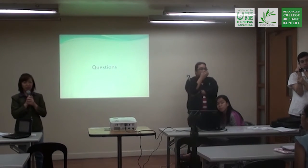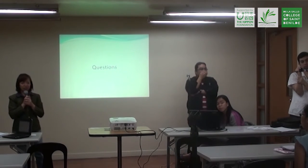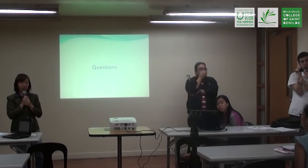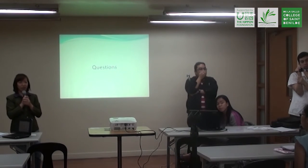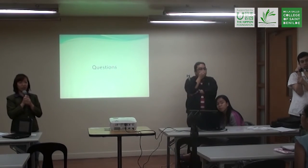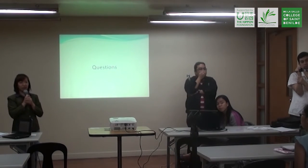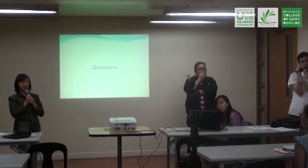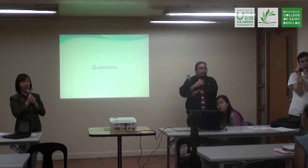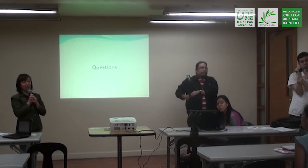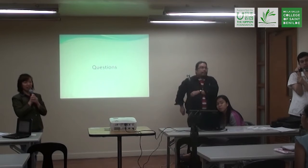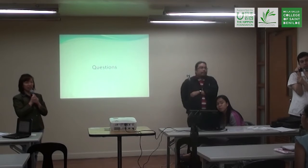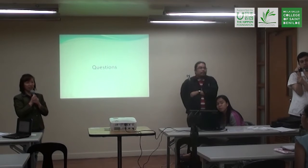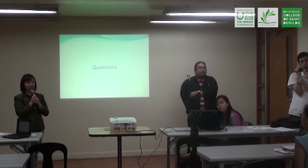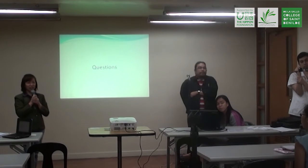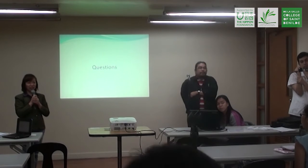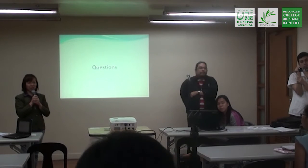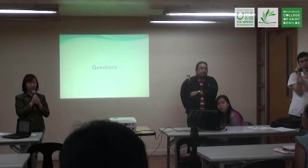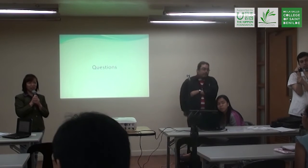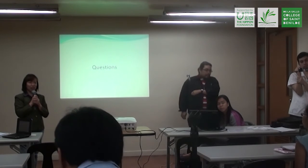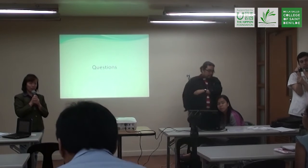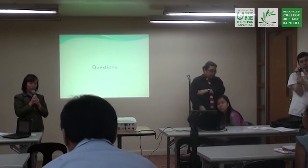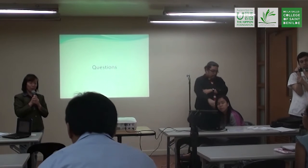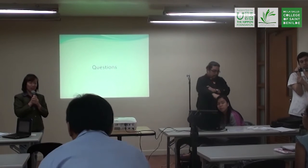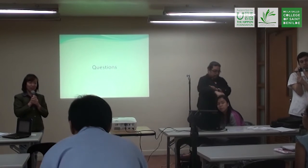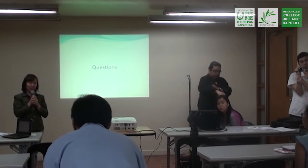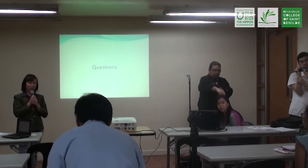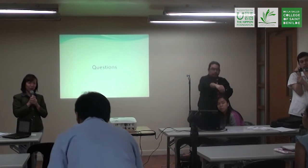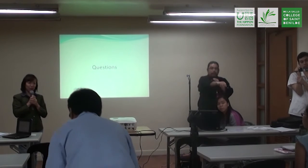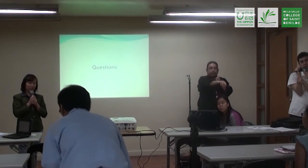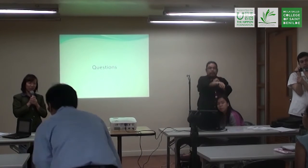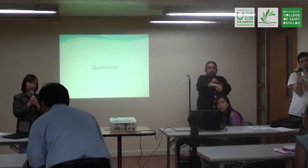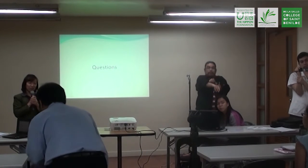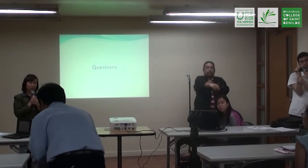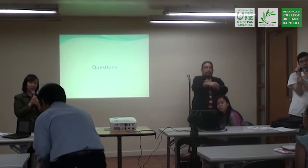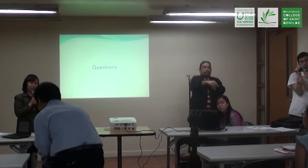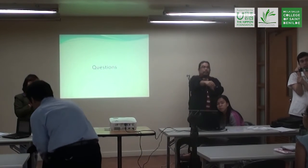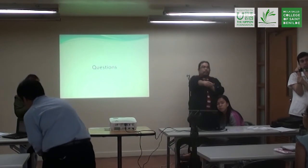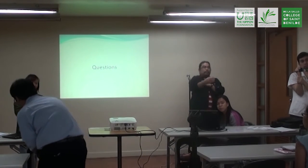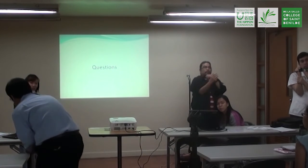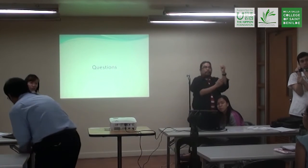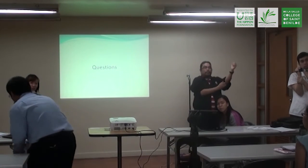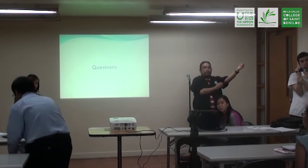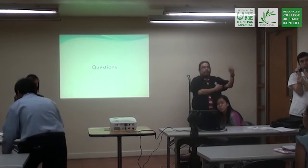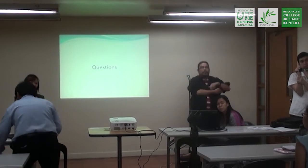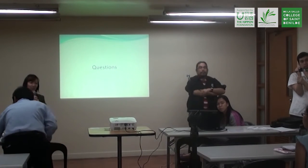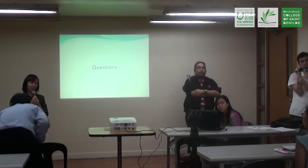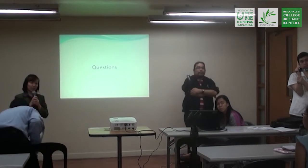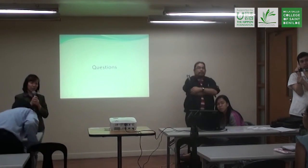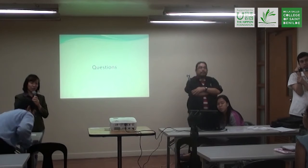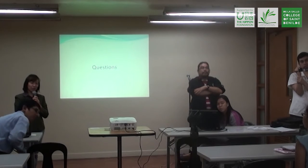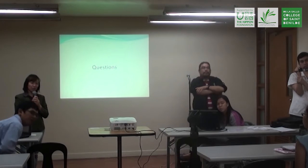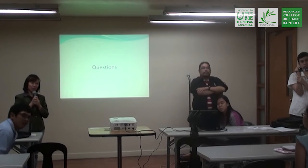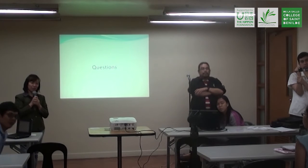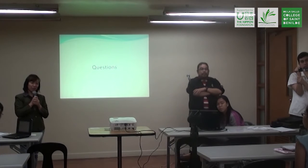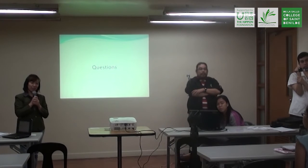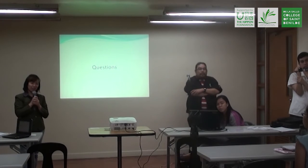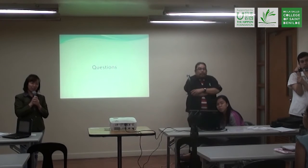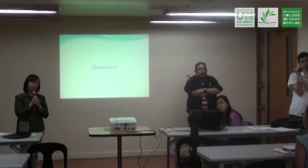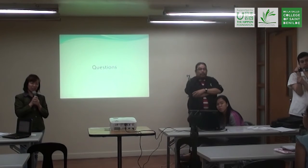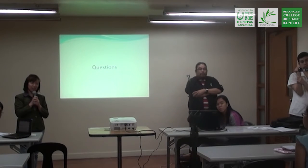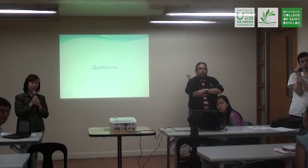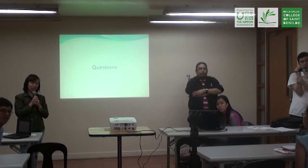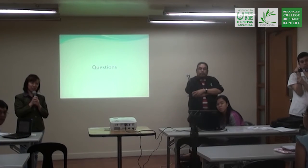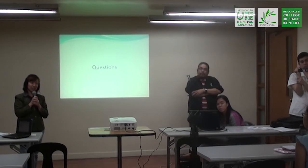because of the different levels that the students have, and the flexibility also as to how they'll